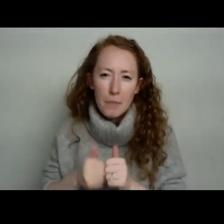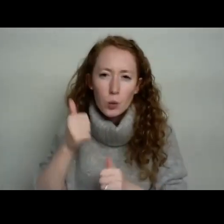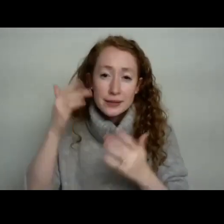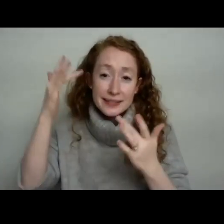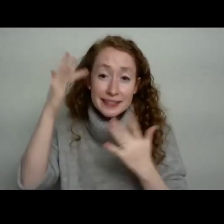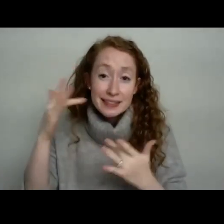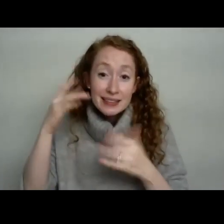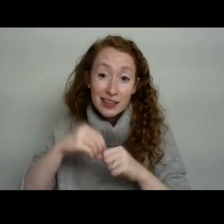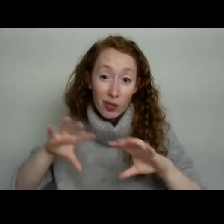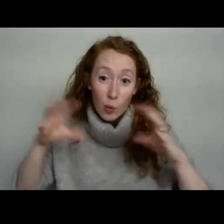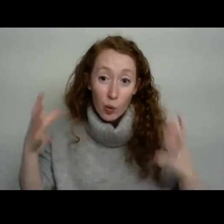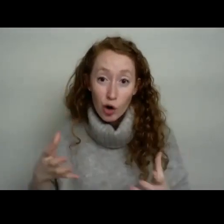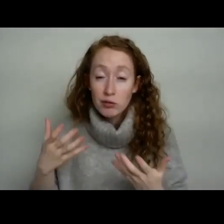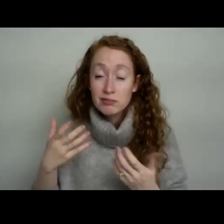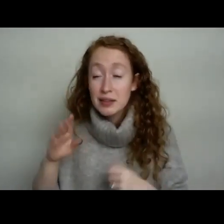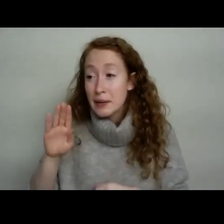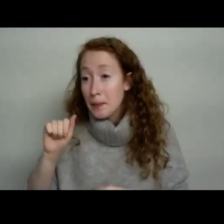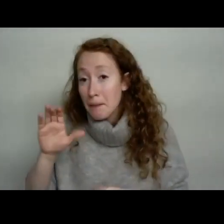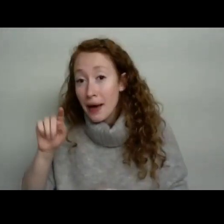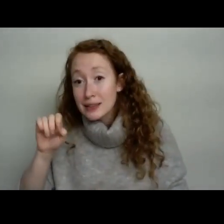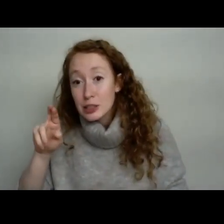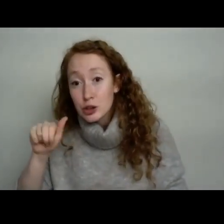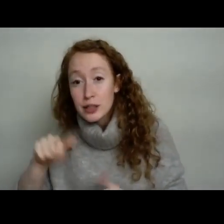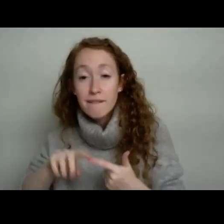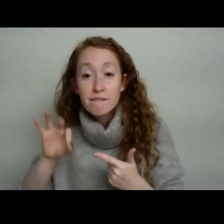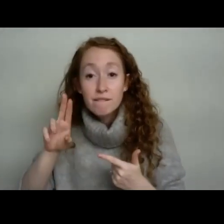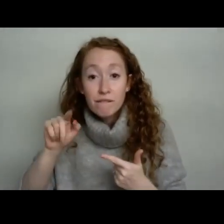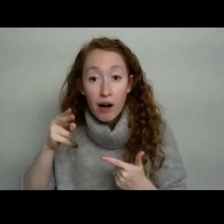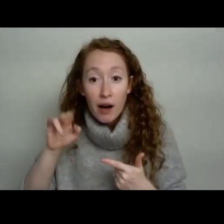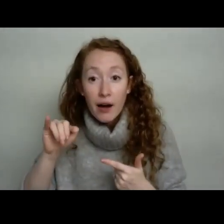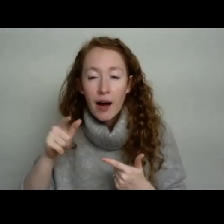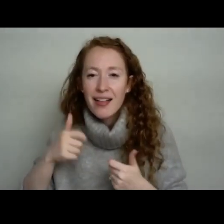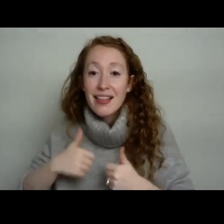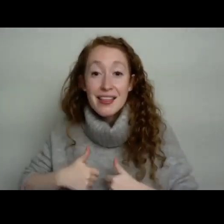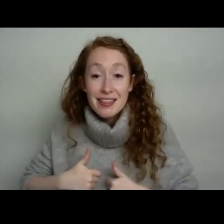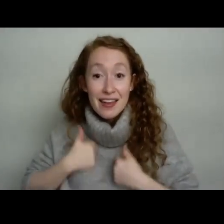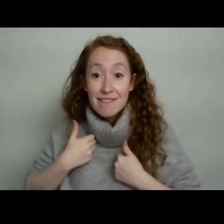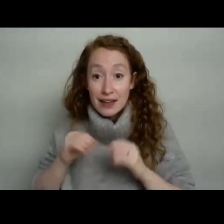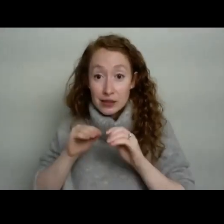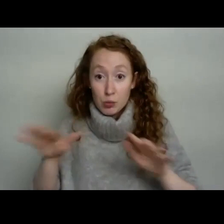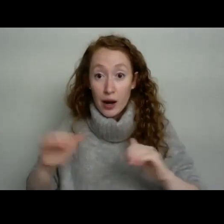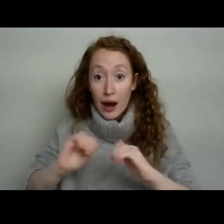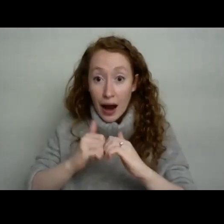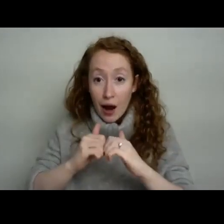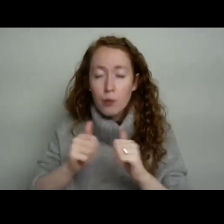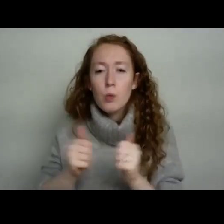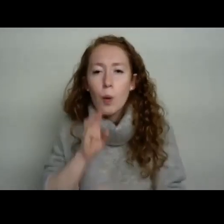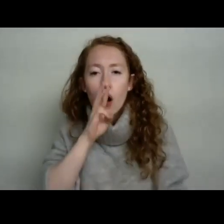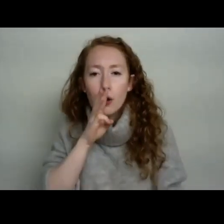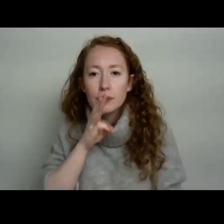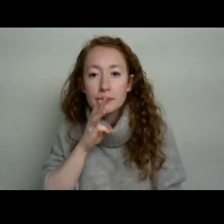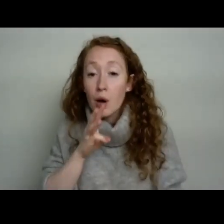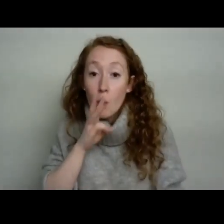are, you know, bacteria or fungi. And so water is the primary vector for every disease on